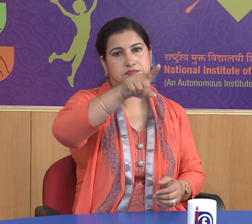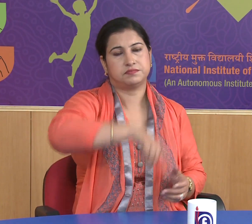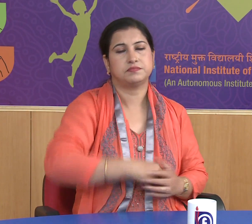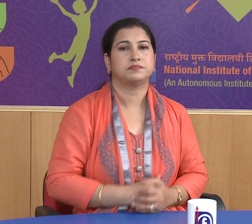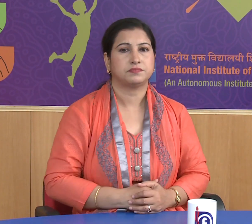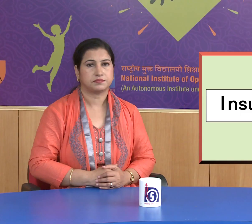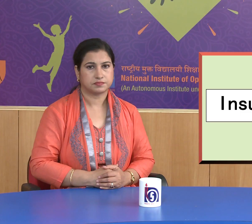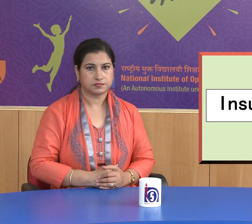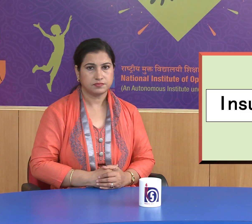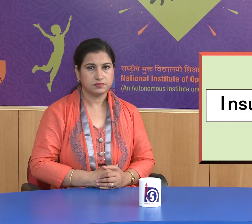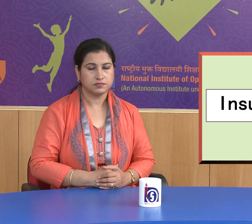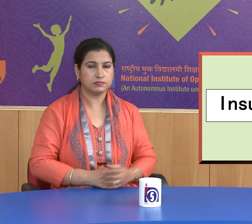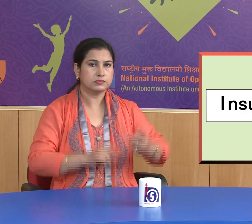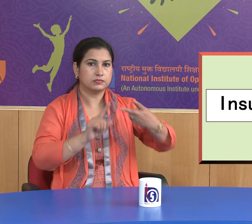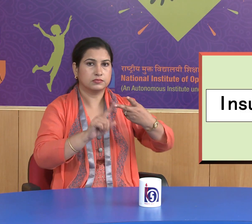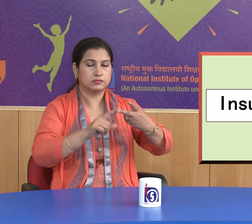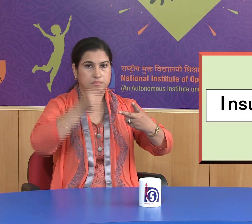Second danger is insurgency.